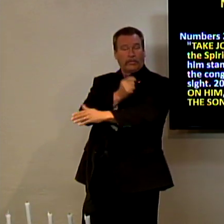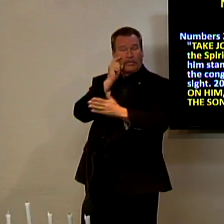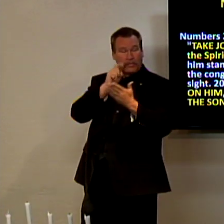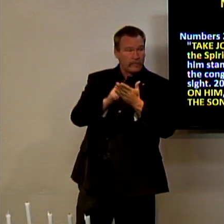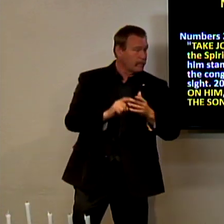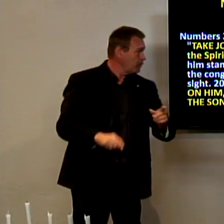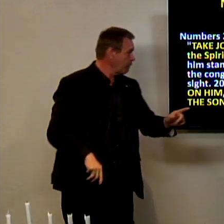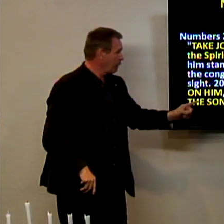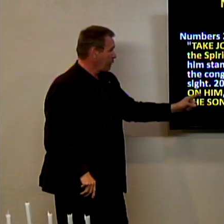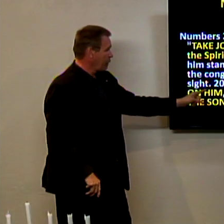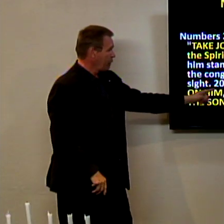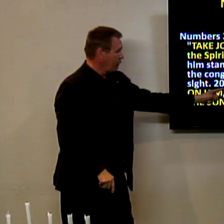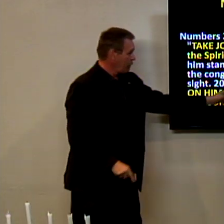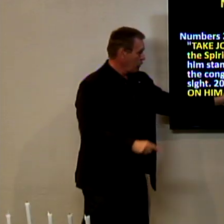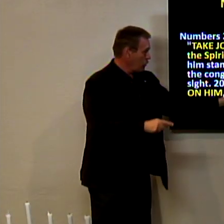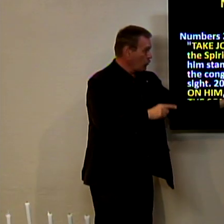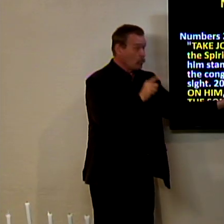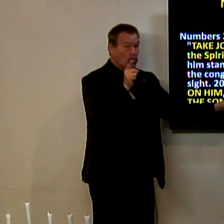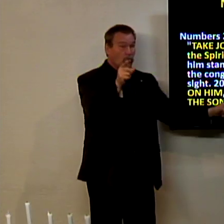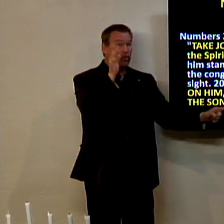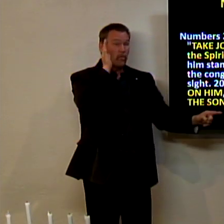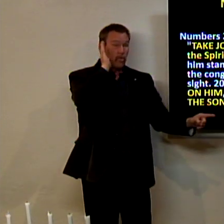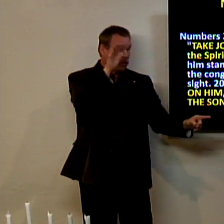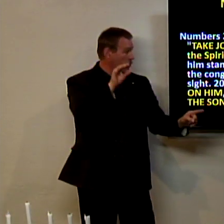some of your authority on him.